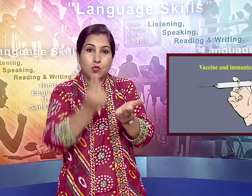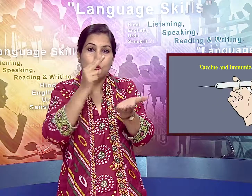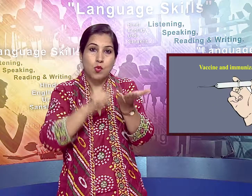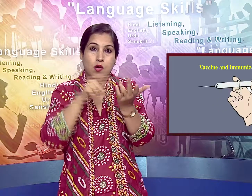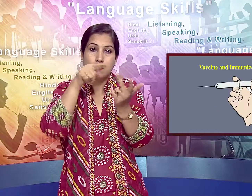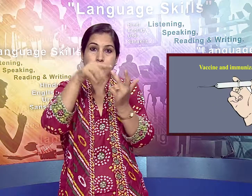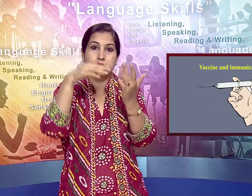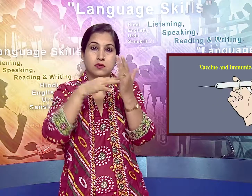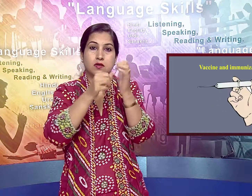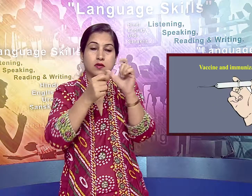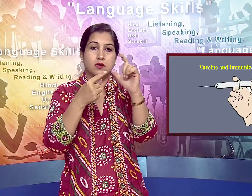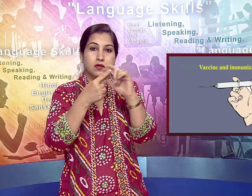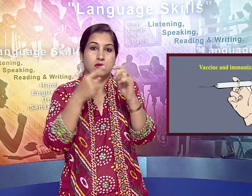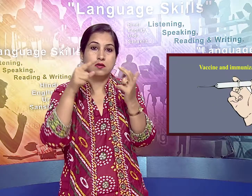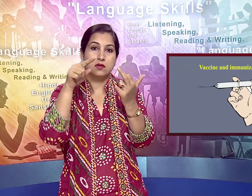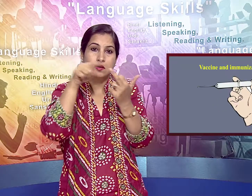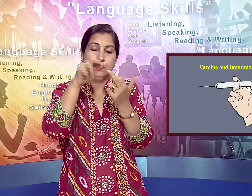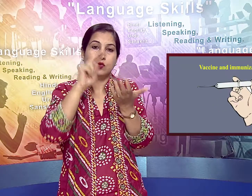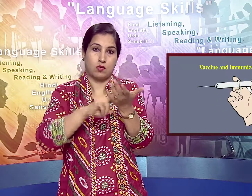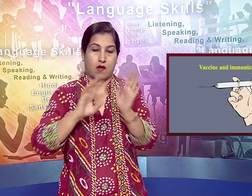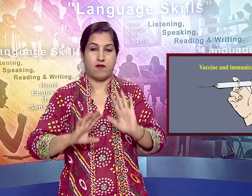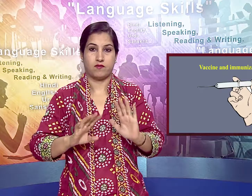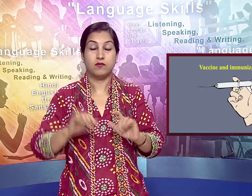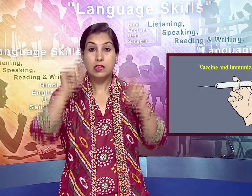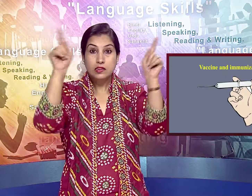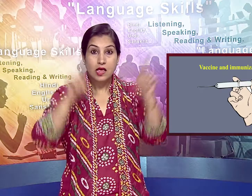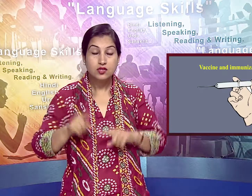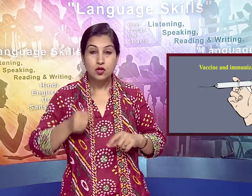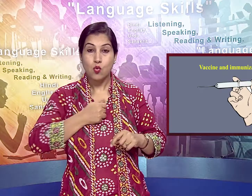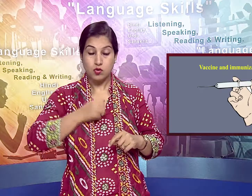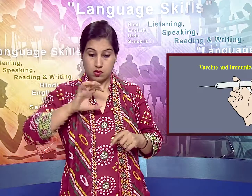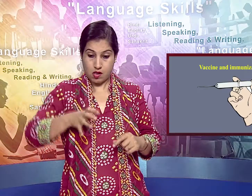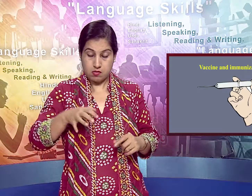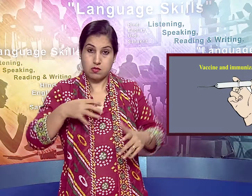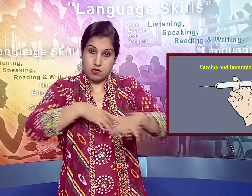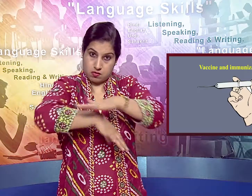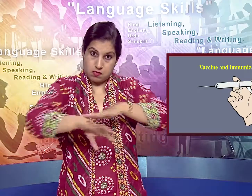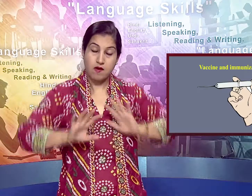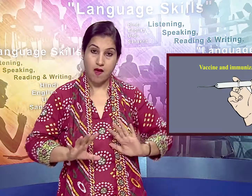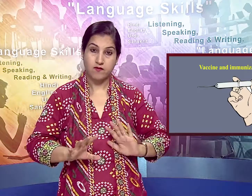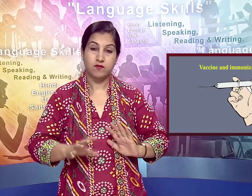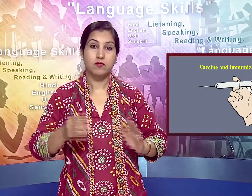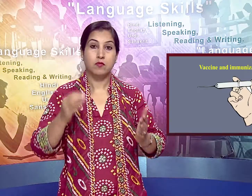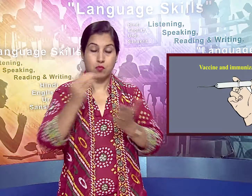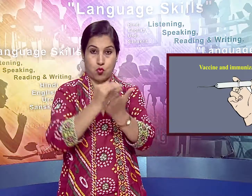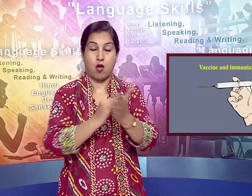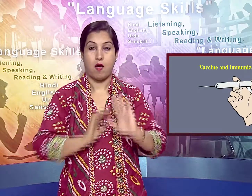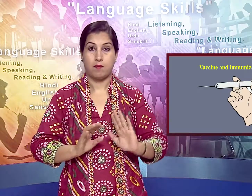immunization. There is immunization schedule developed at national level to protect the